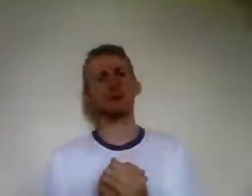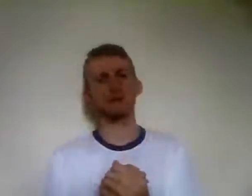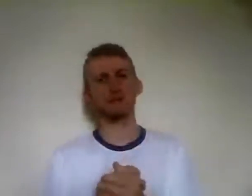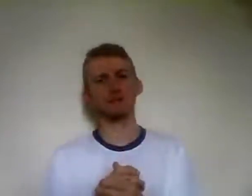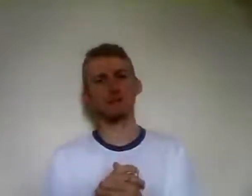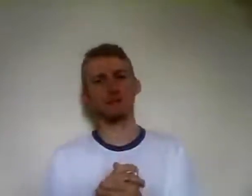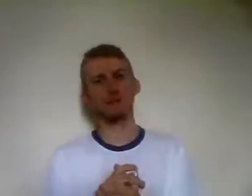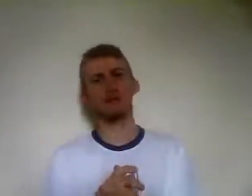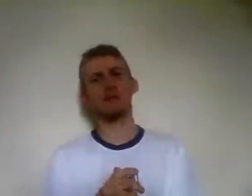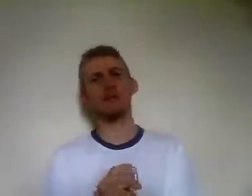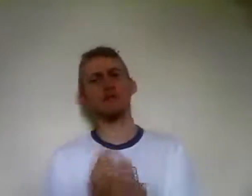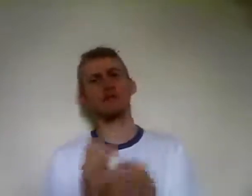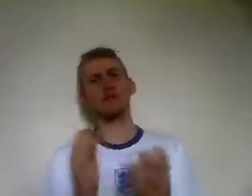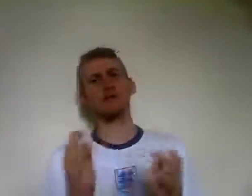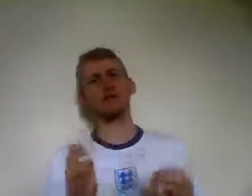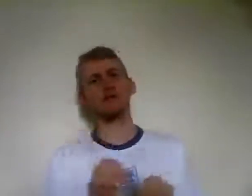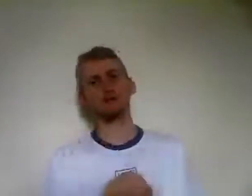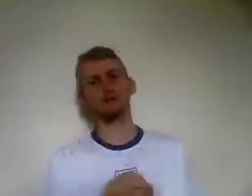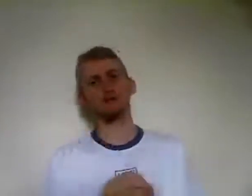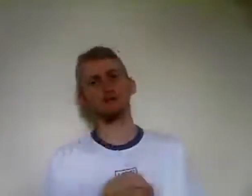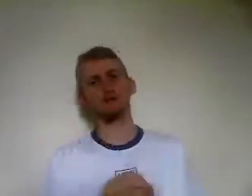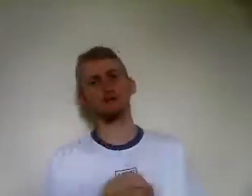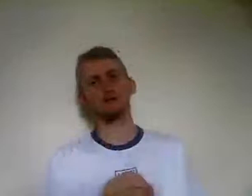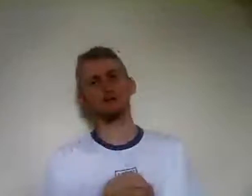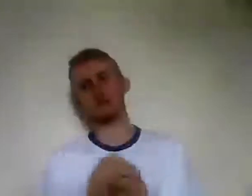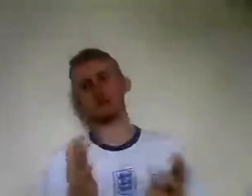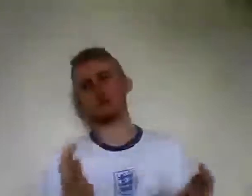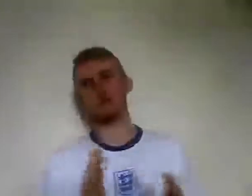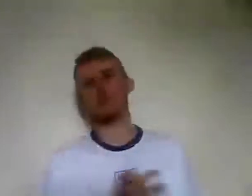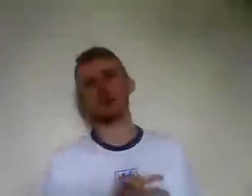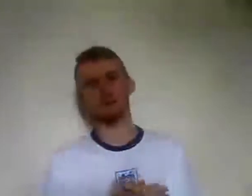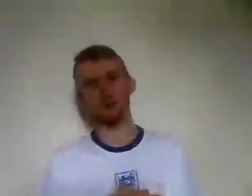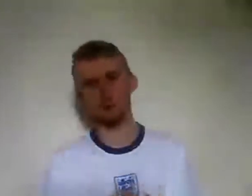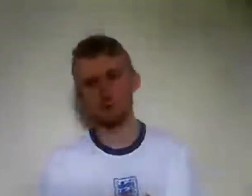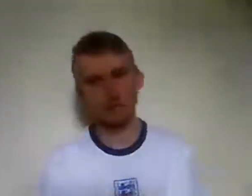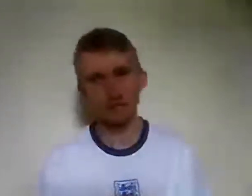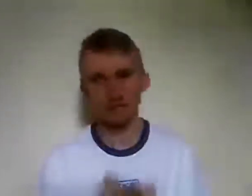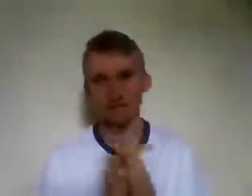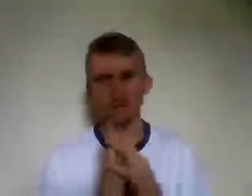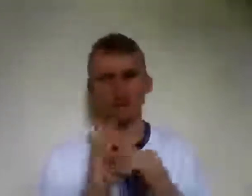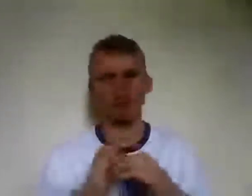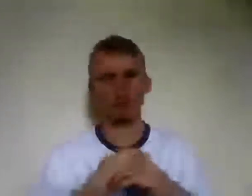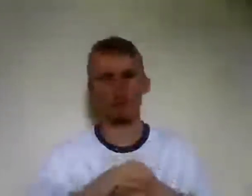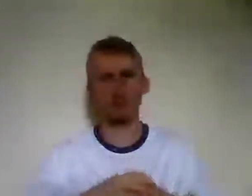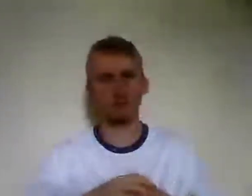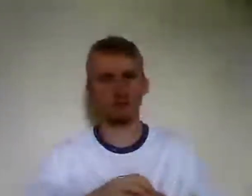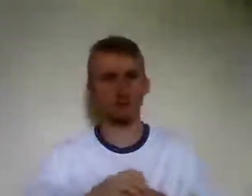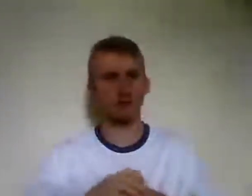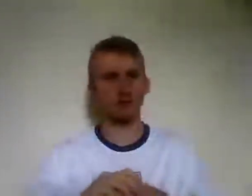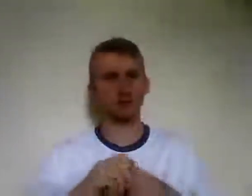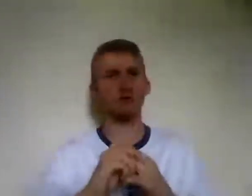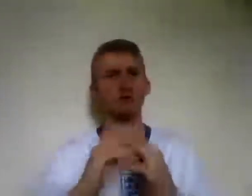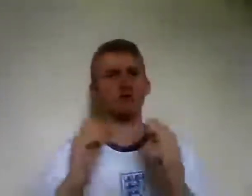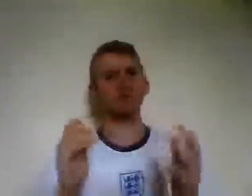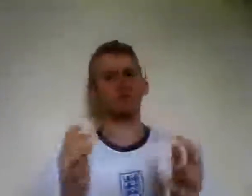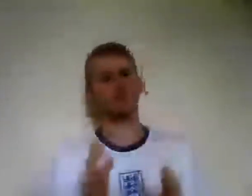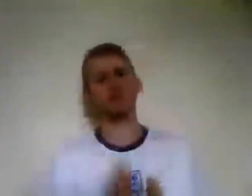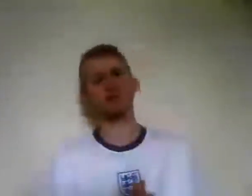players sign over a 6-month period, including Matt Tubbs for £70,000, Sergio Torres for a record